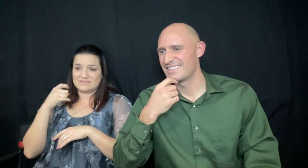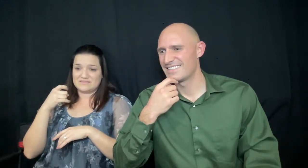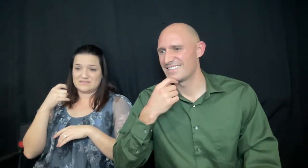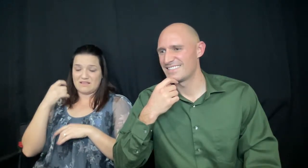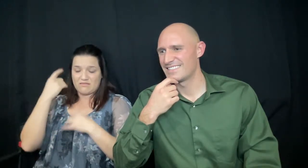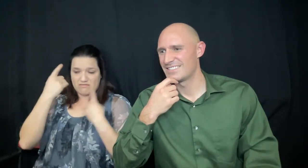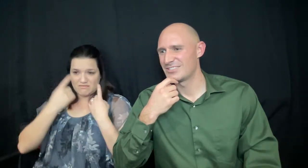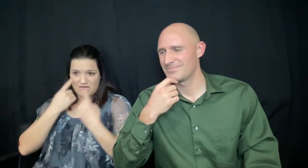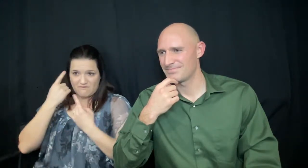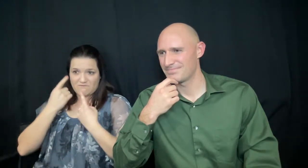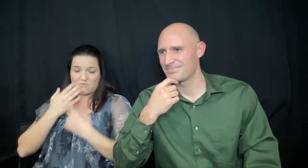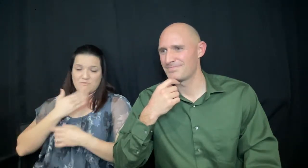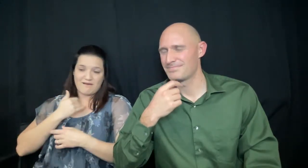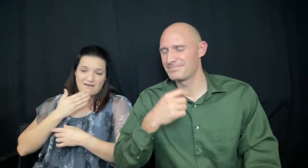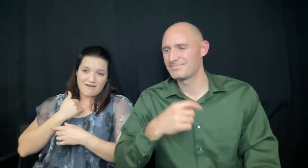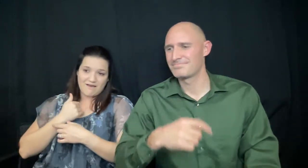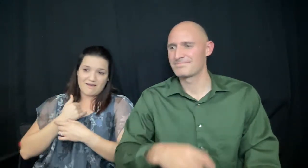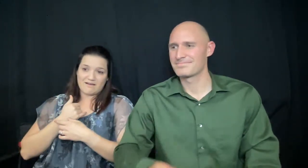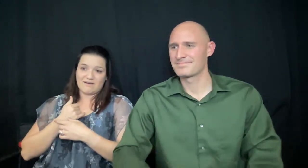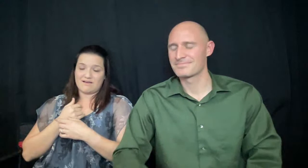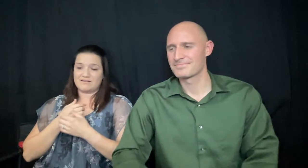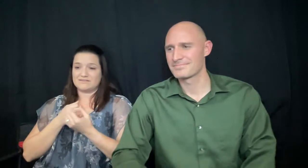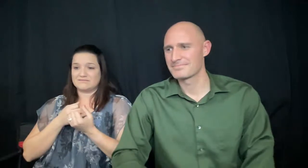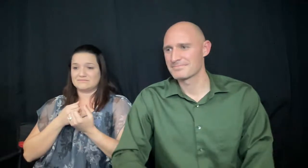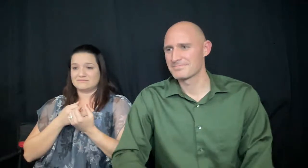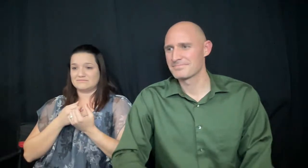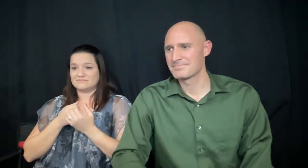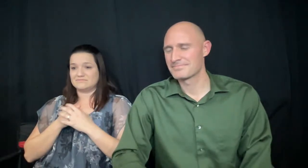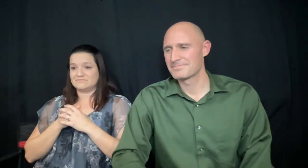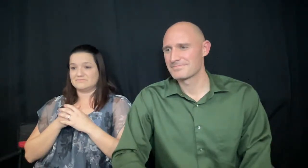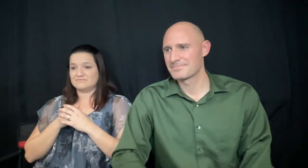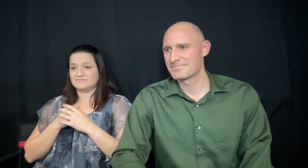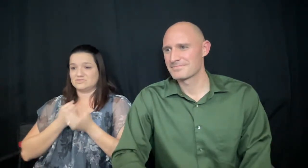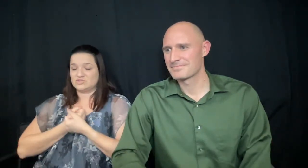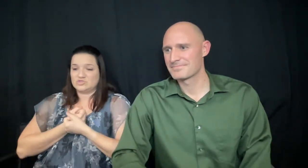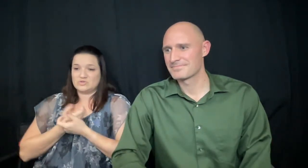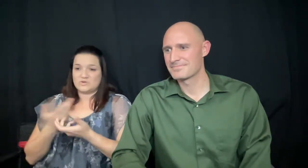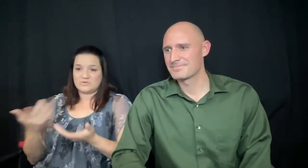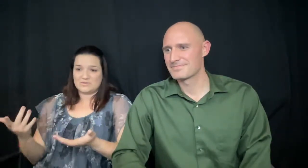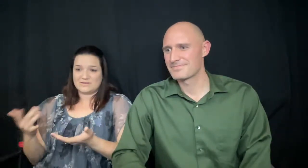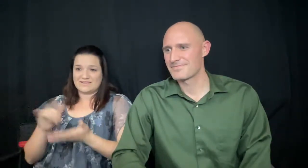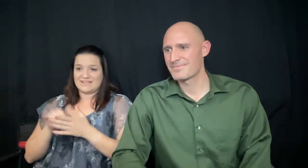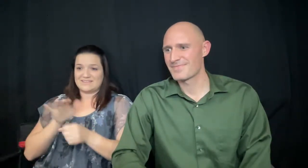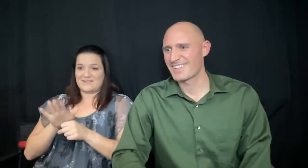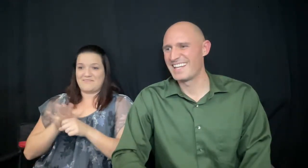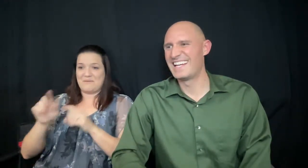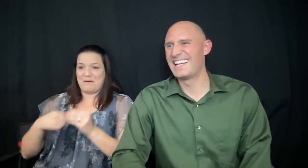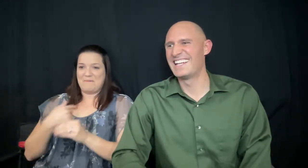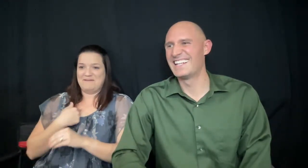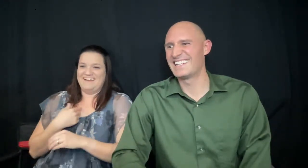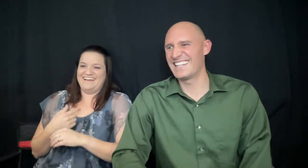thoughtful, kind, considerate, generous. Well, that's enough about me now. But anyway,